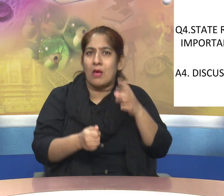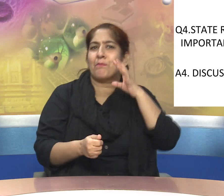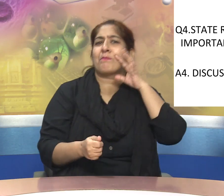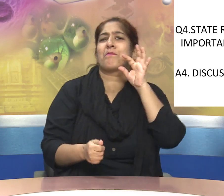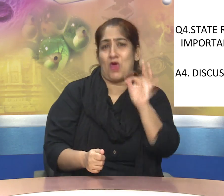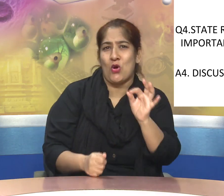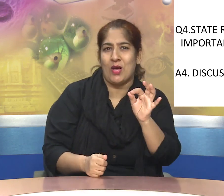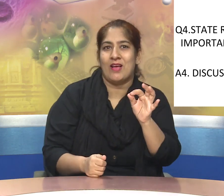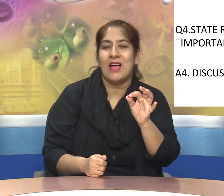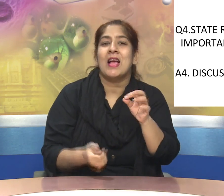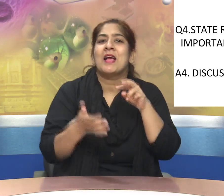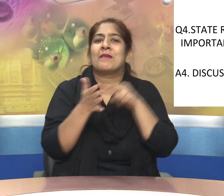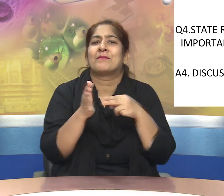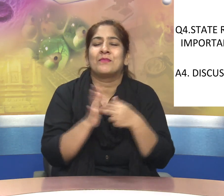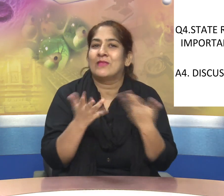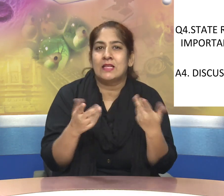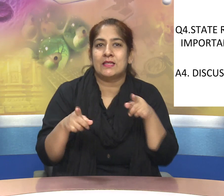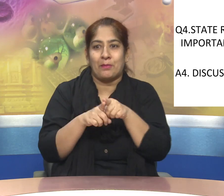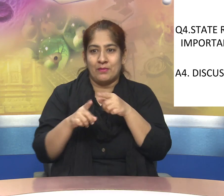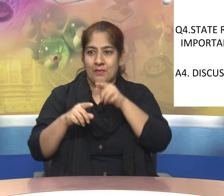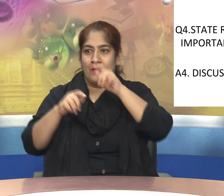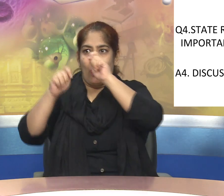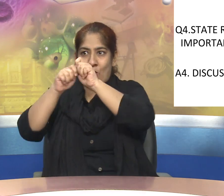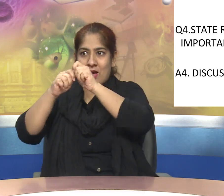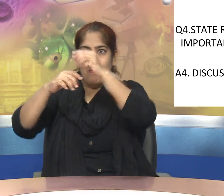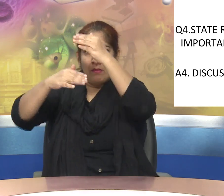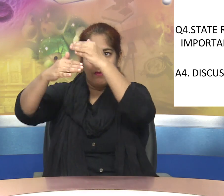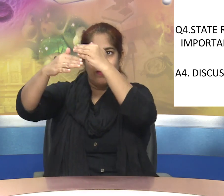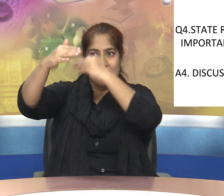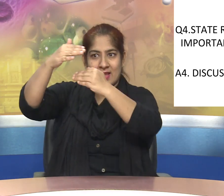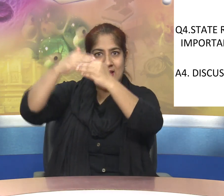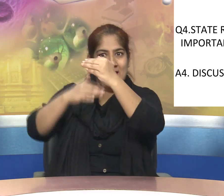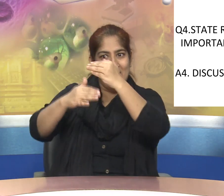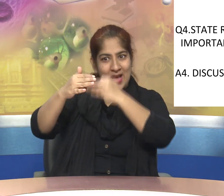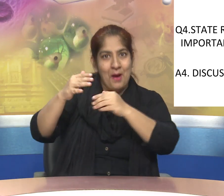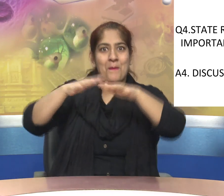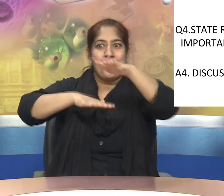question. You have to state the reasons of importance of control.